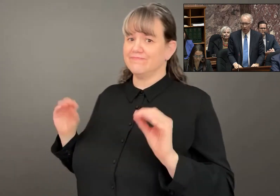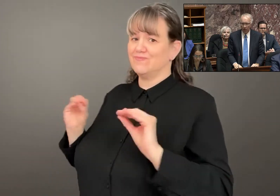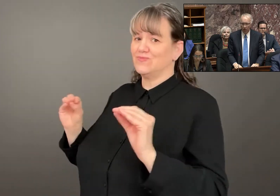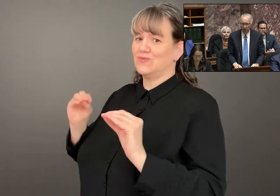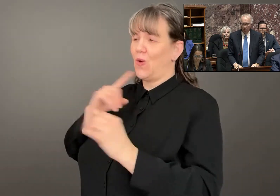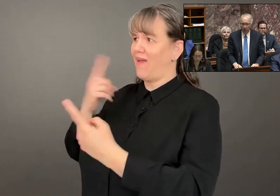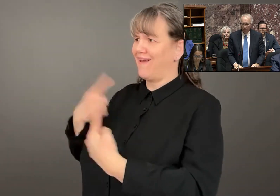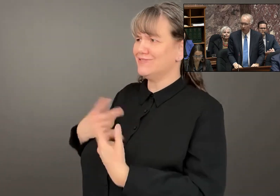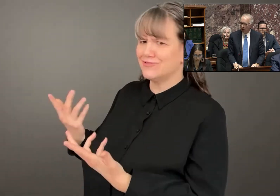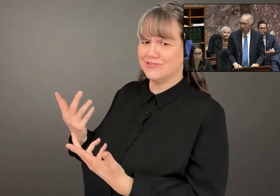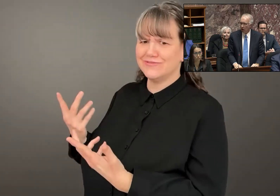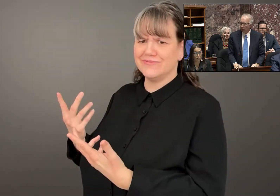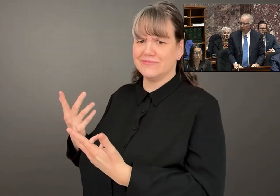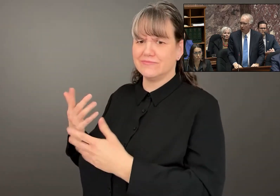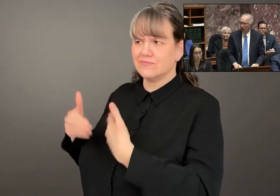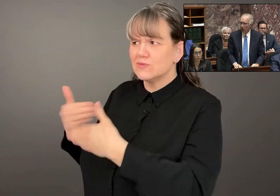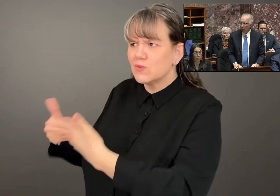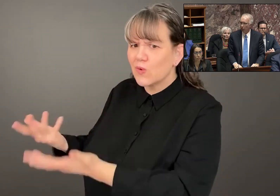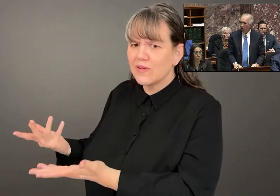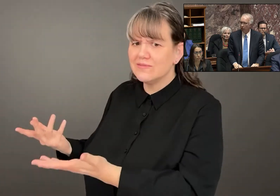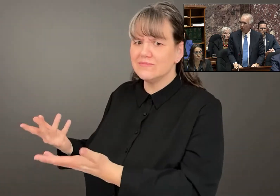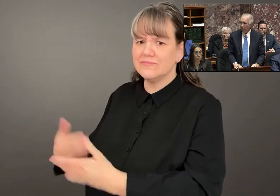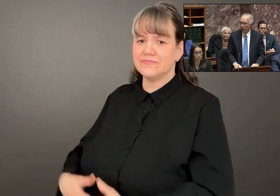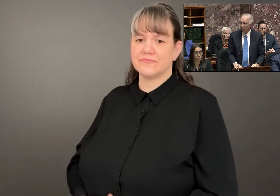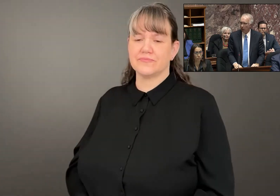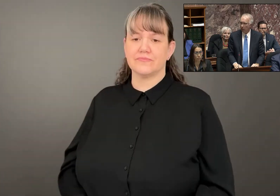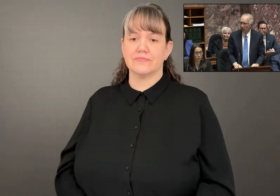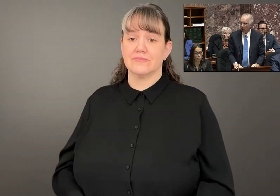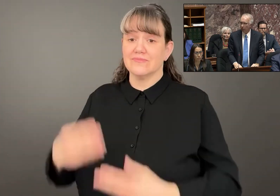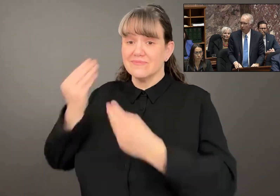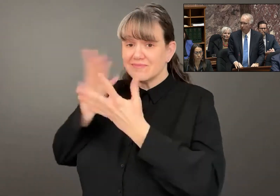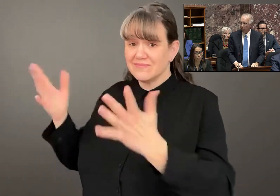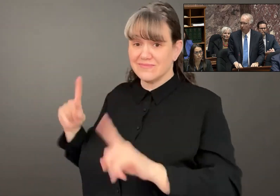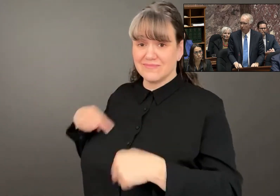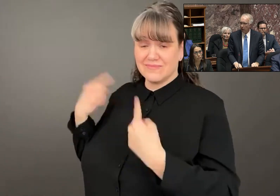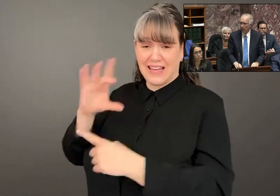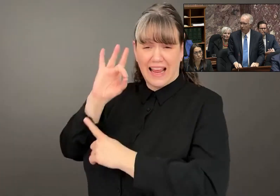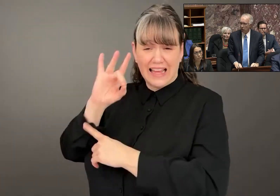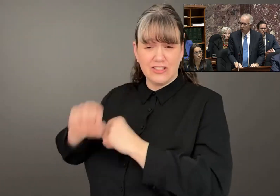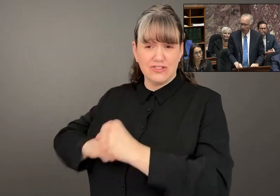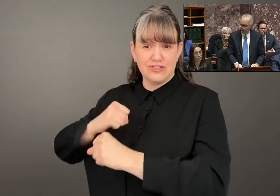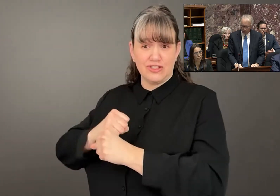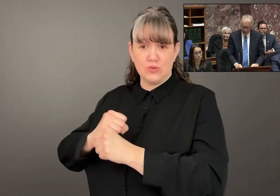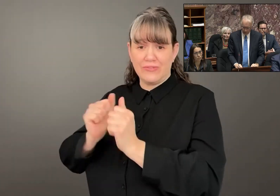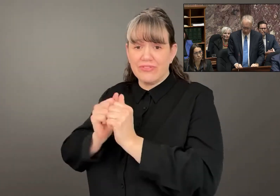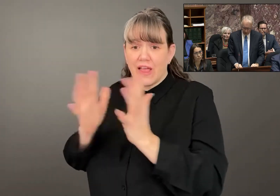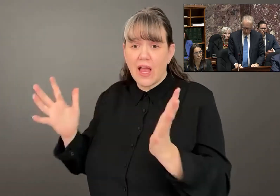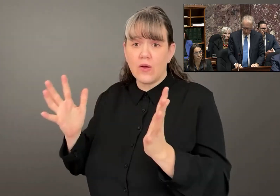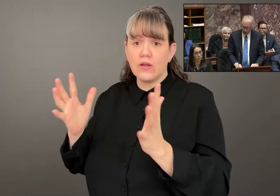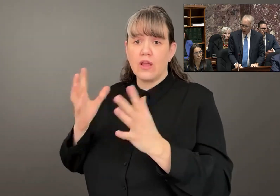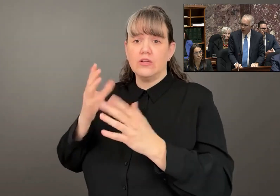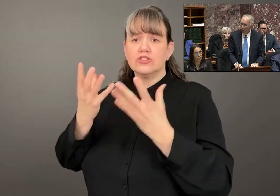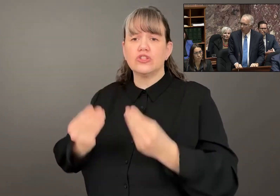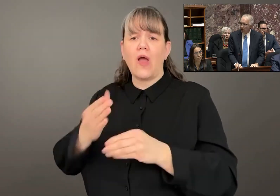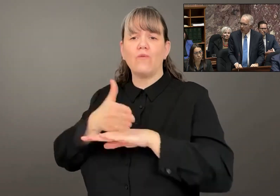8 years, and no softwood lumber agreement, and our forest industry is in shambles. Over 8